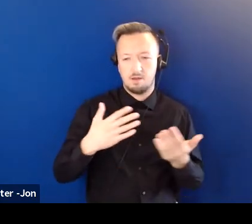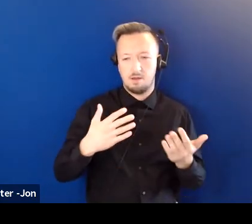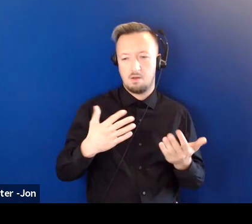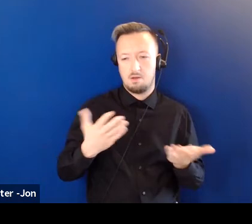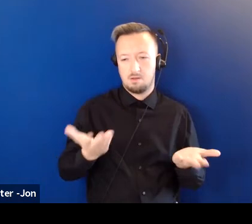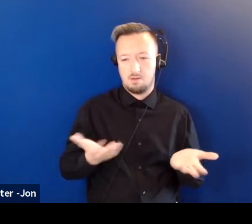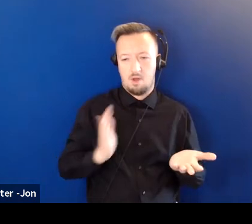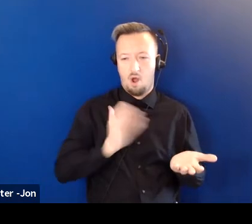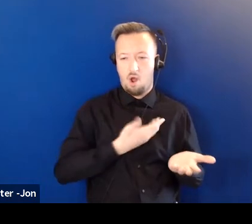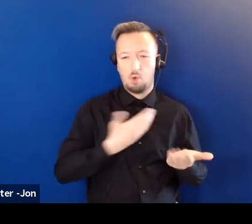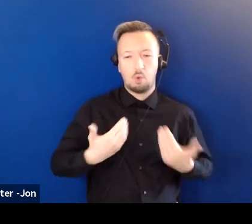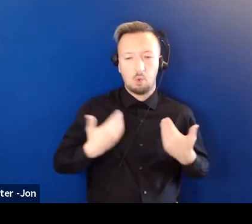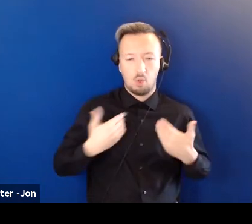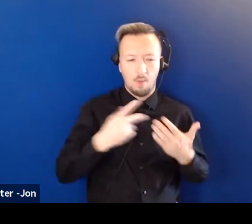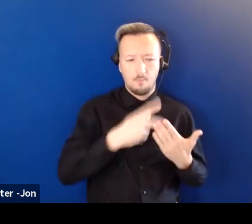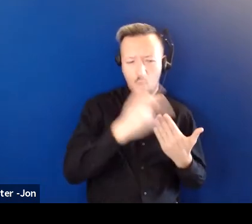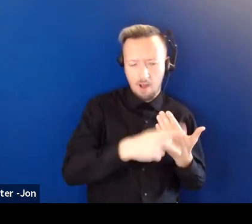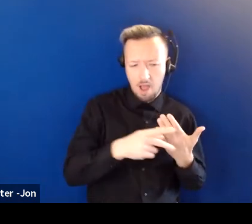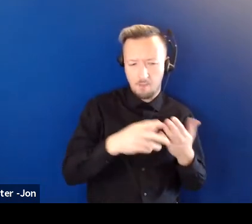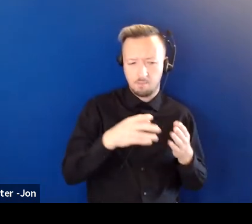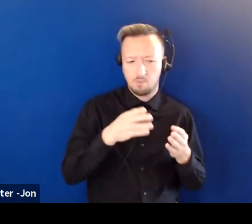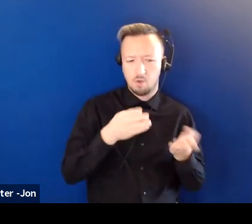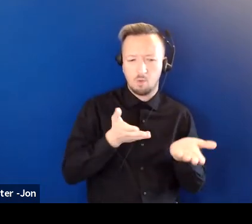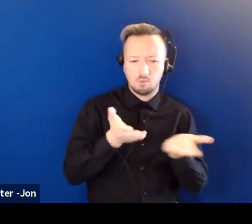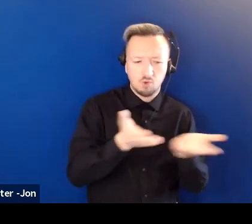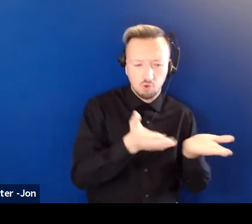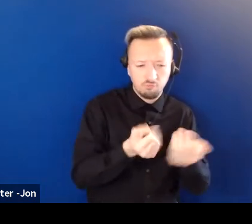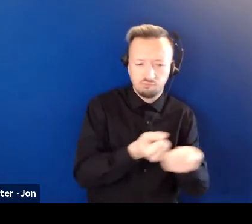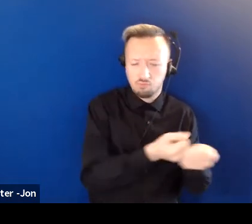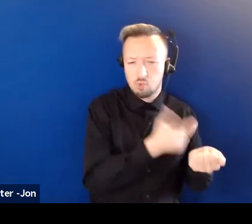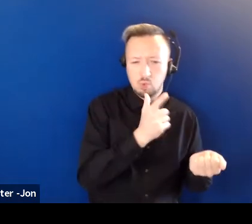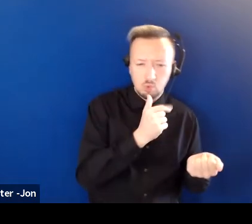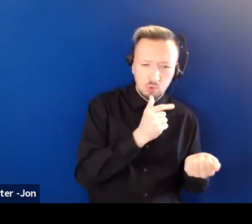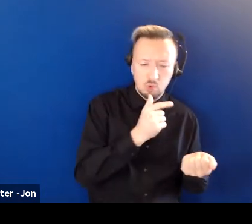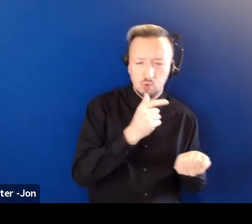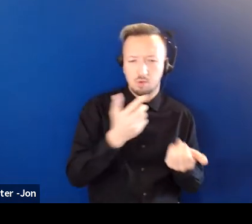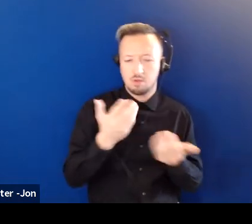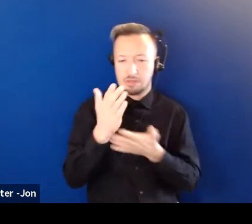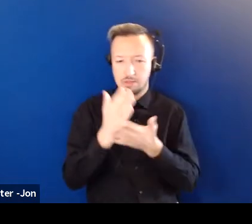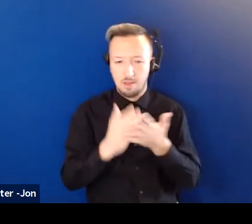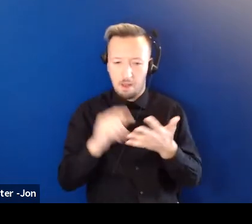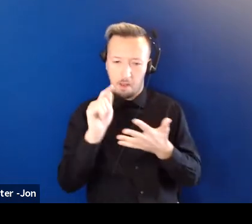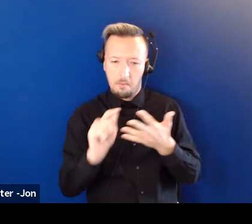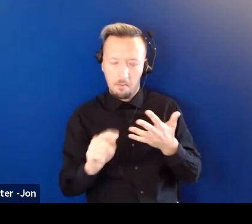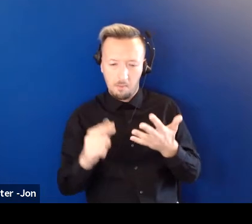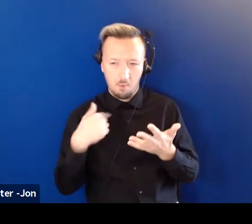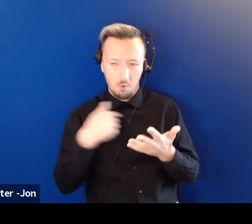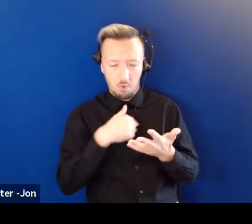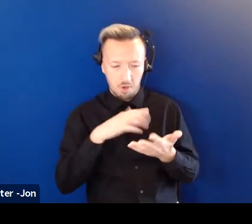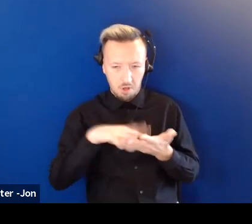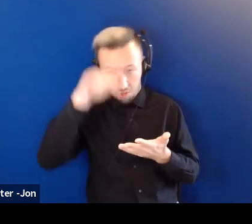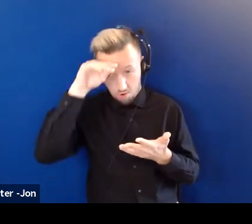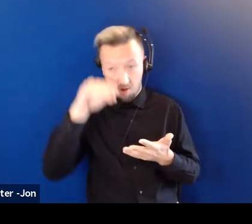we're already serving, and highlight in particular some lessons that we've learned from serving elementary